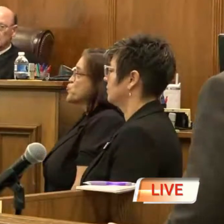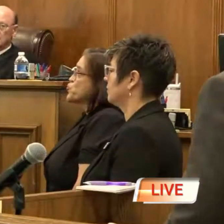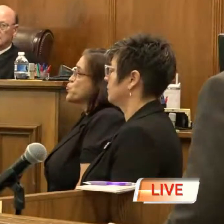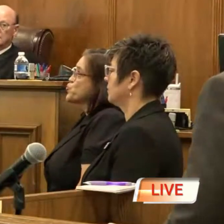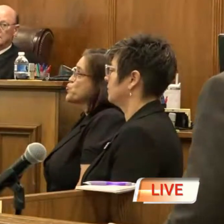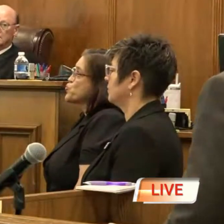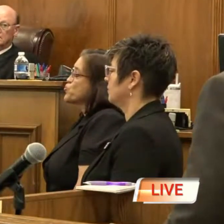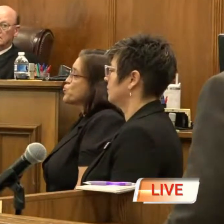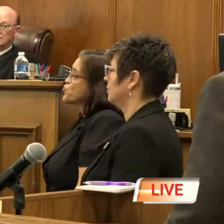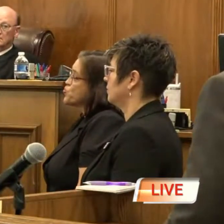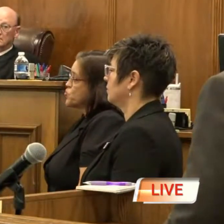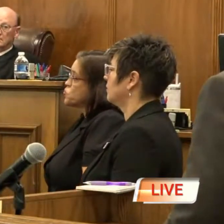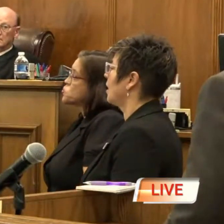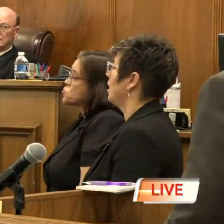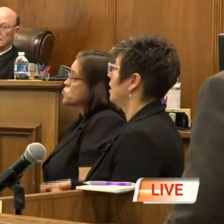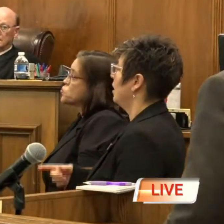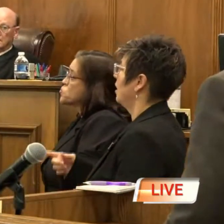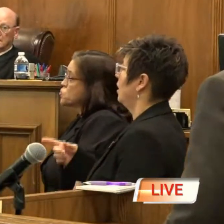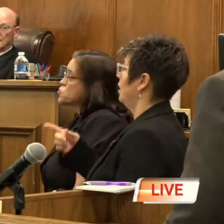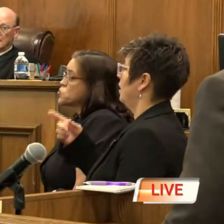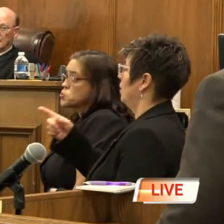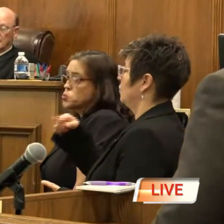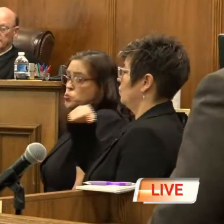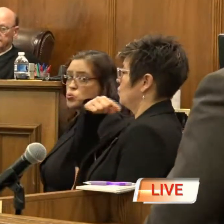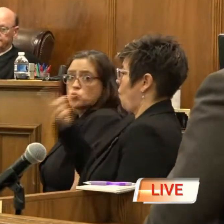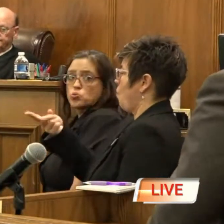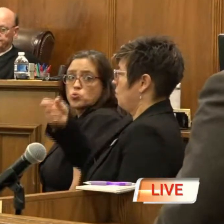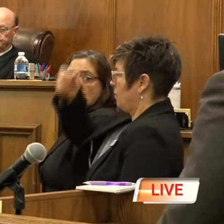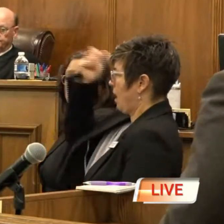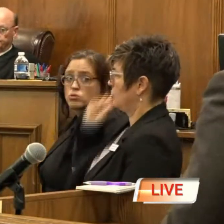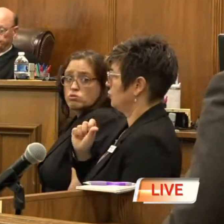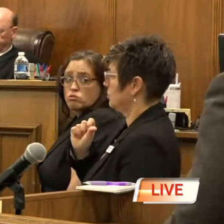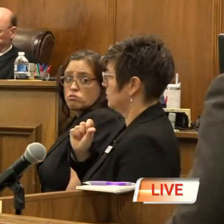interaction with Ms. Santafel, is that correct?